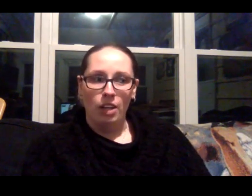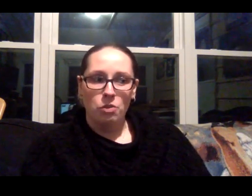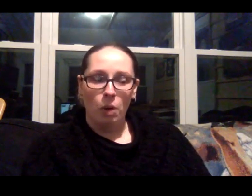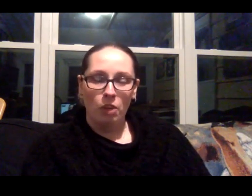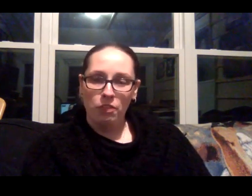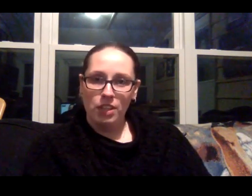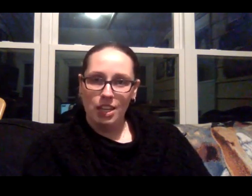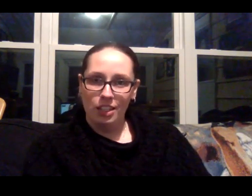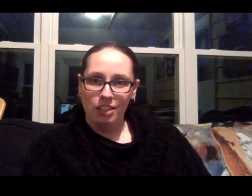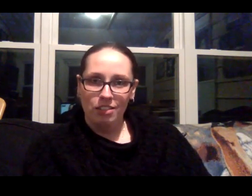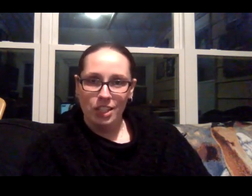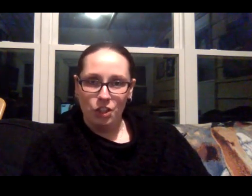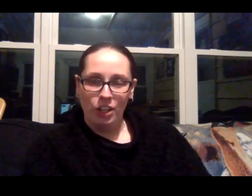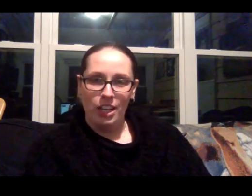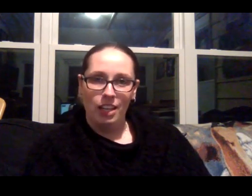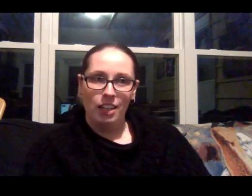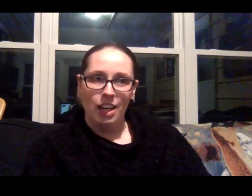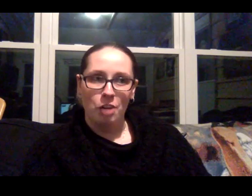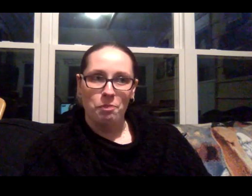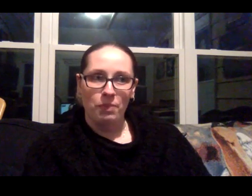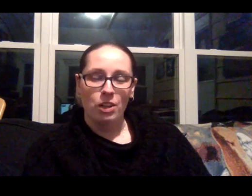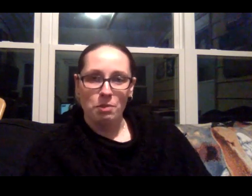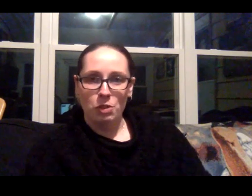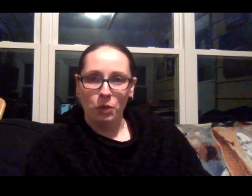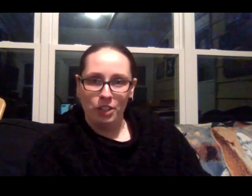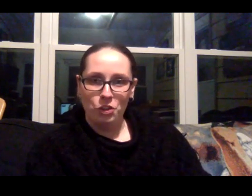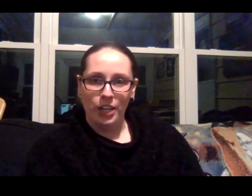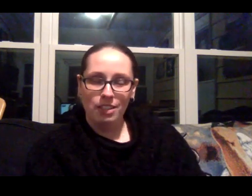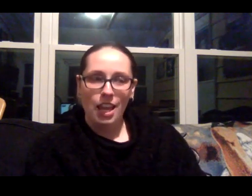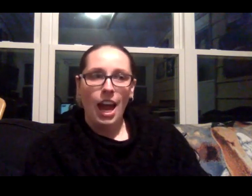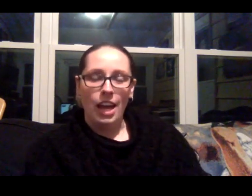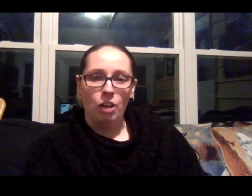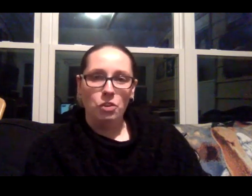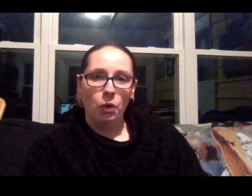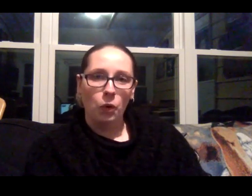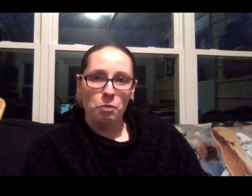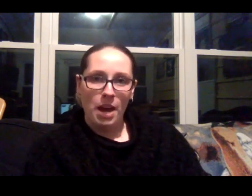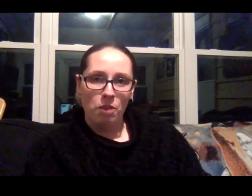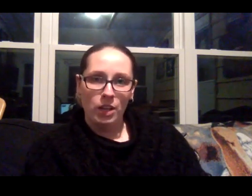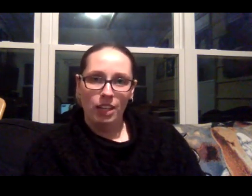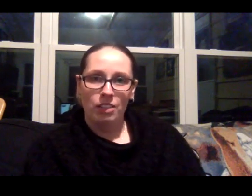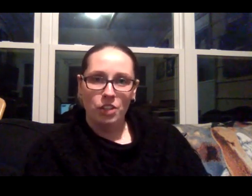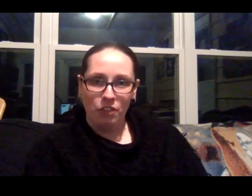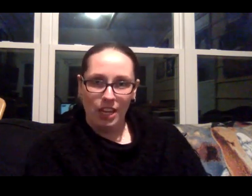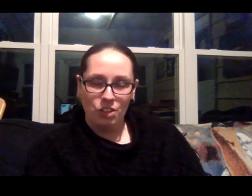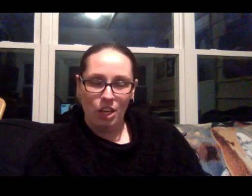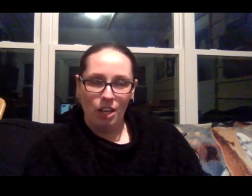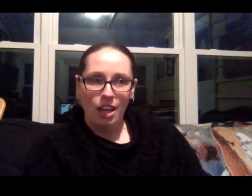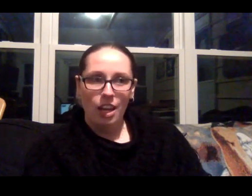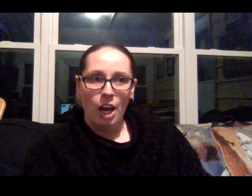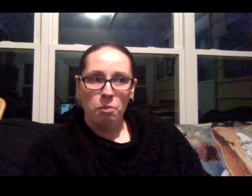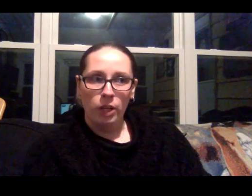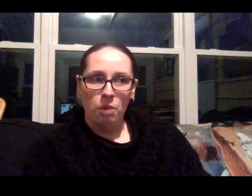a 12th year teacher in Urban School District. I also hold my reading certification.